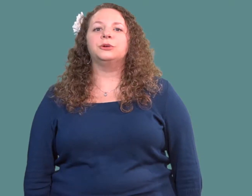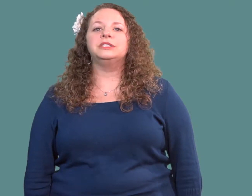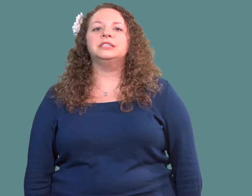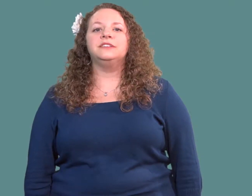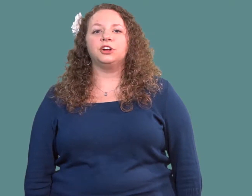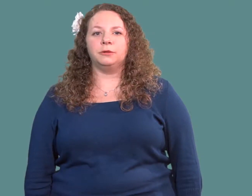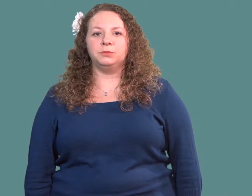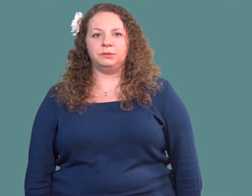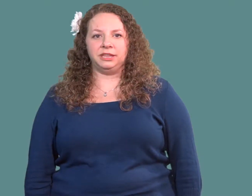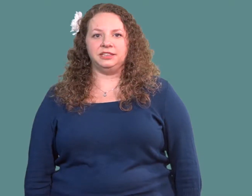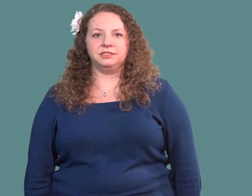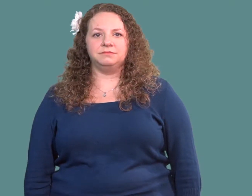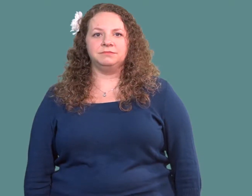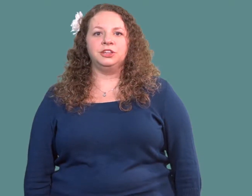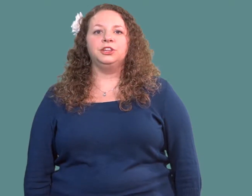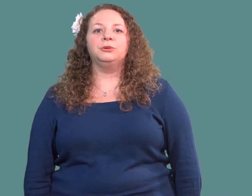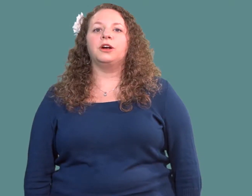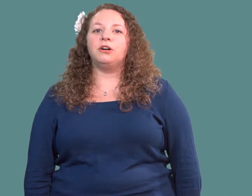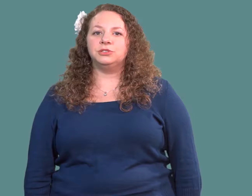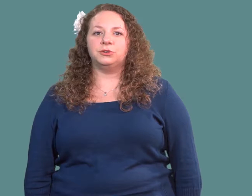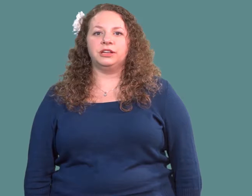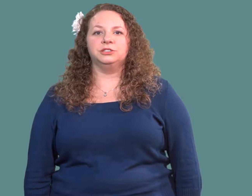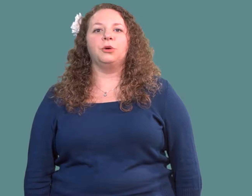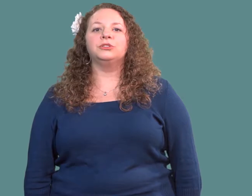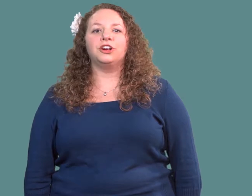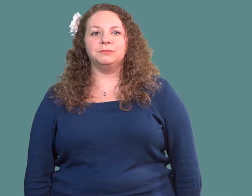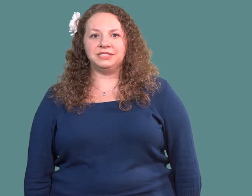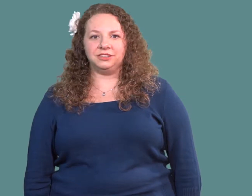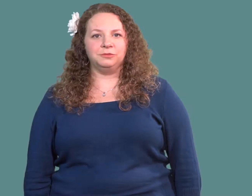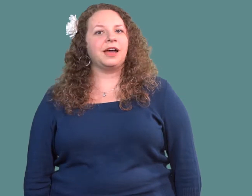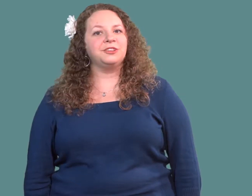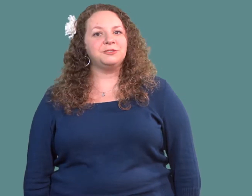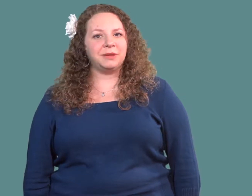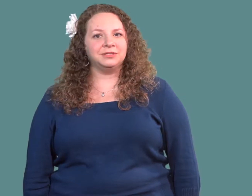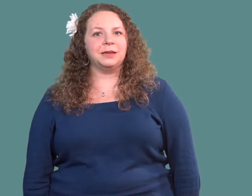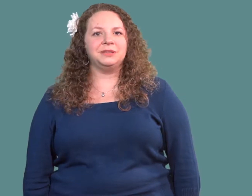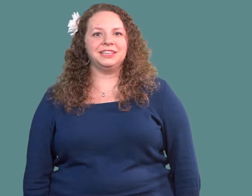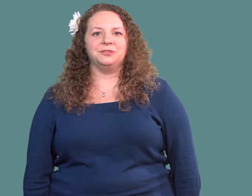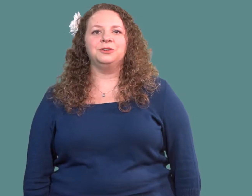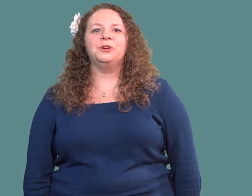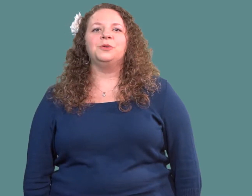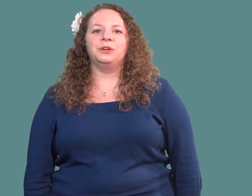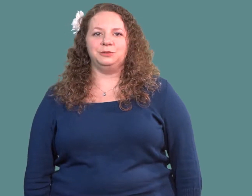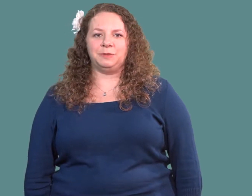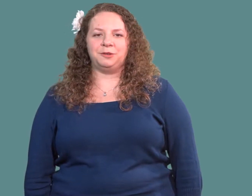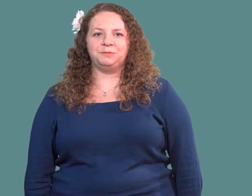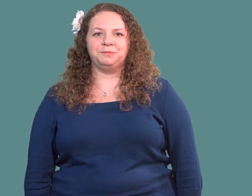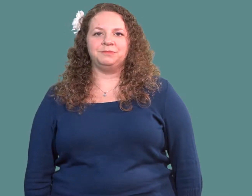going to leave your arm in one place. You are also going to hold your arm still rather than bounce up and down when you spell.